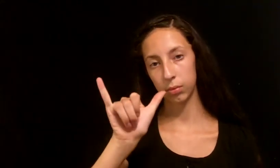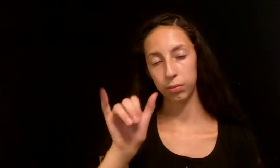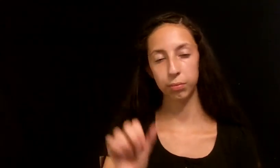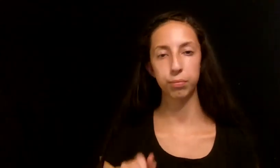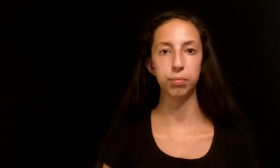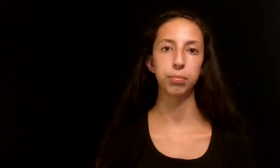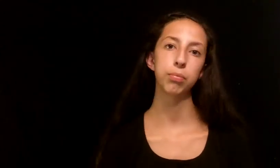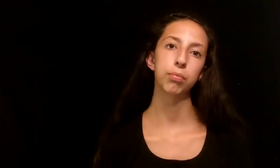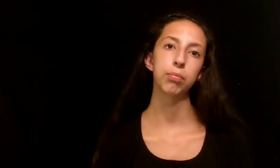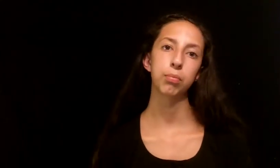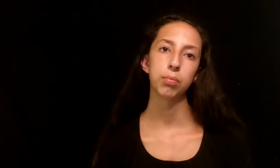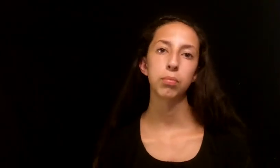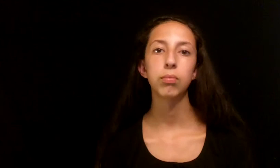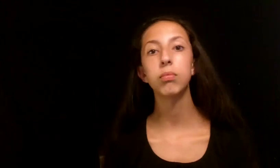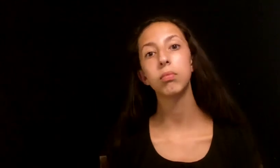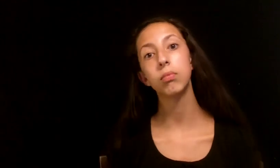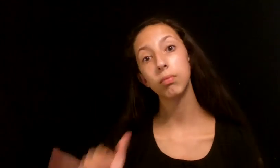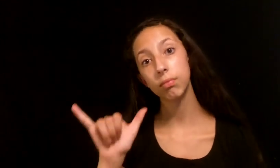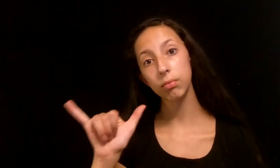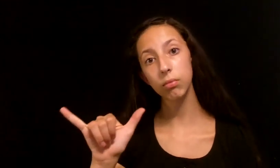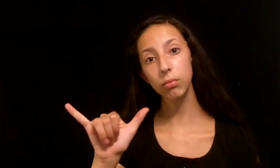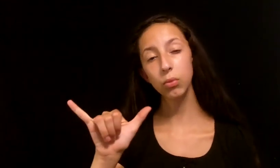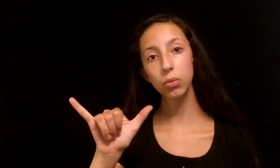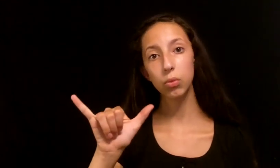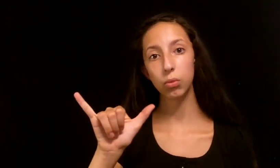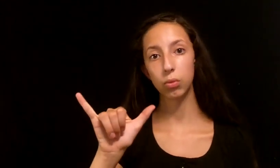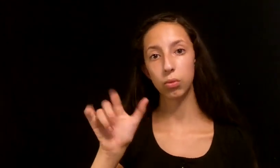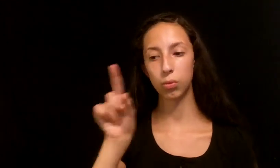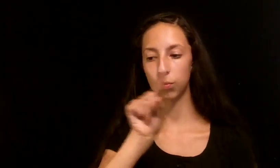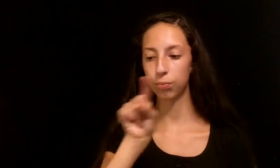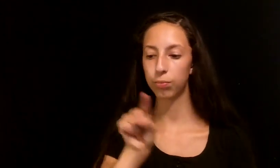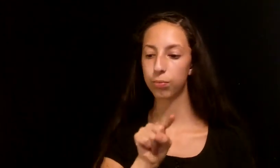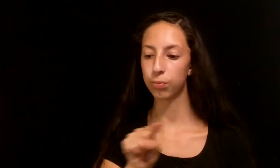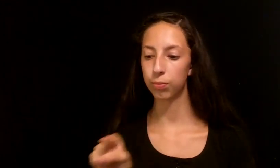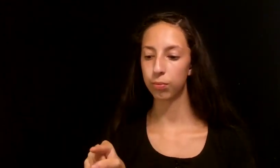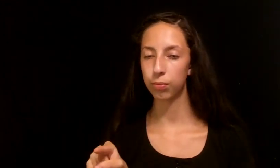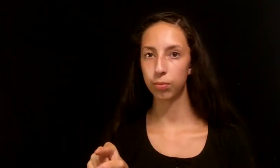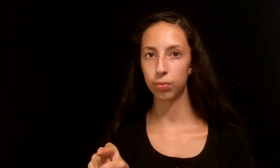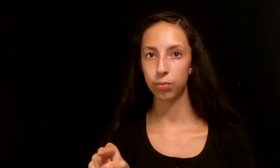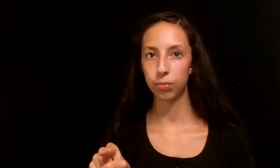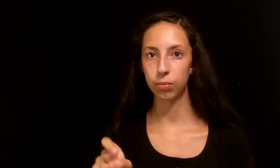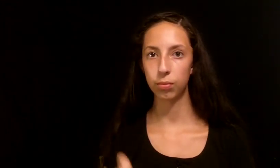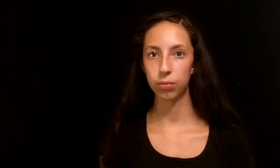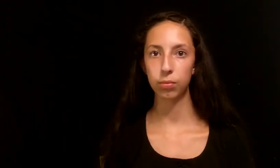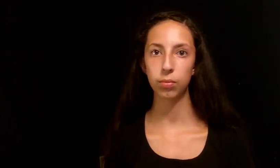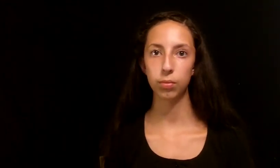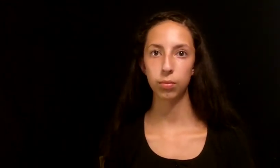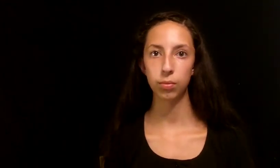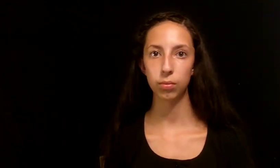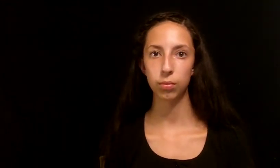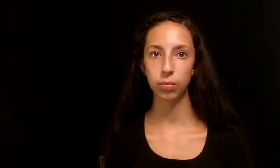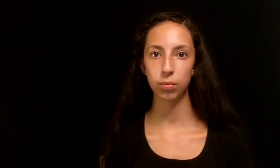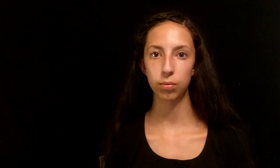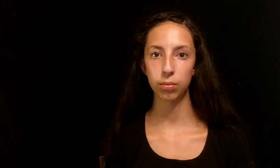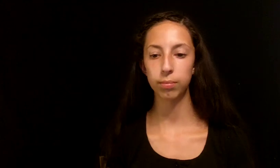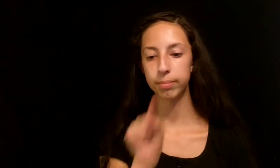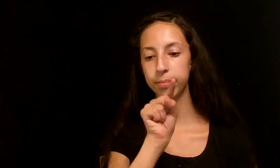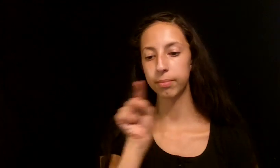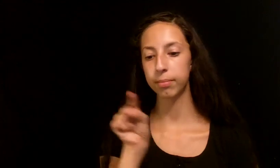And then there's Y and Z. So hopefully that'll help you with your alphabet.